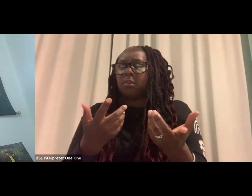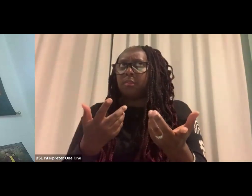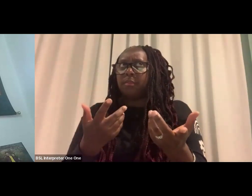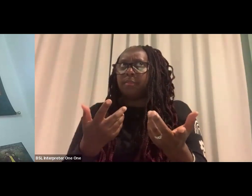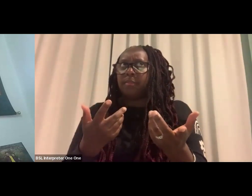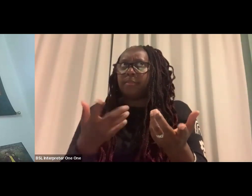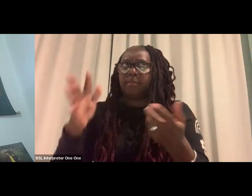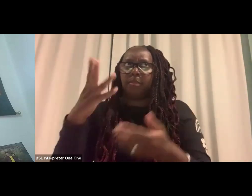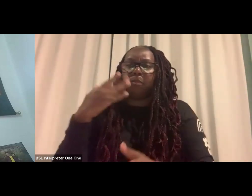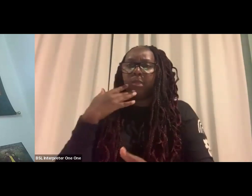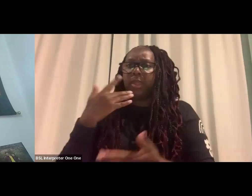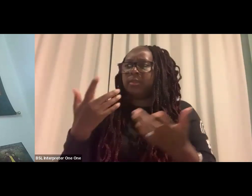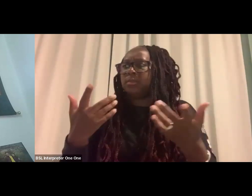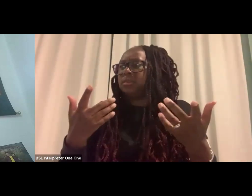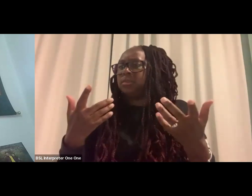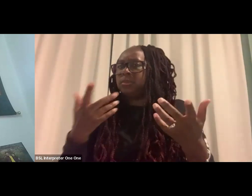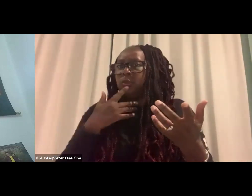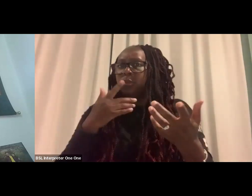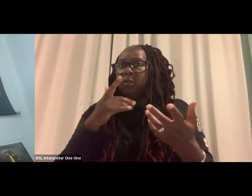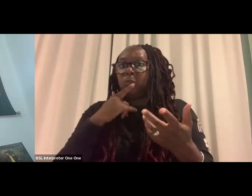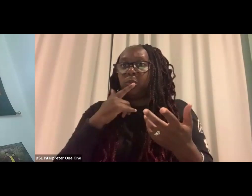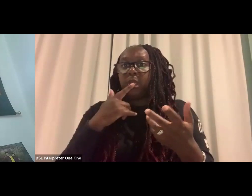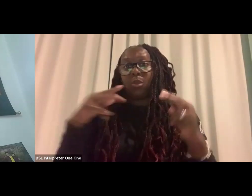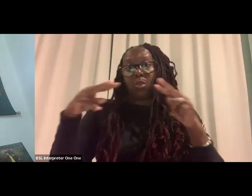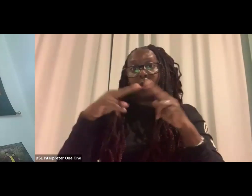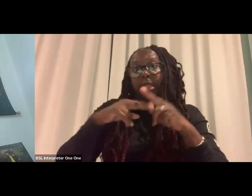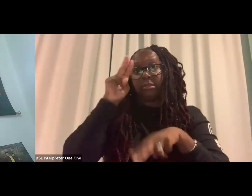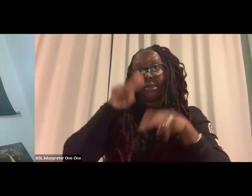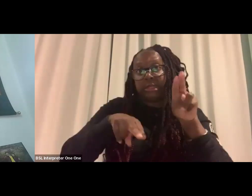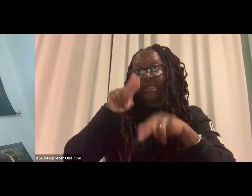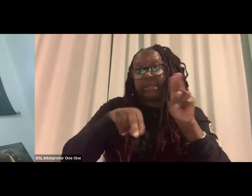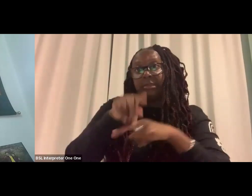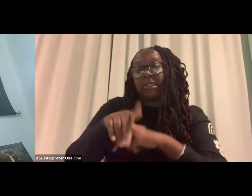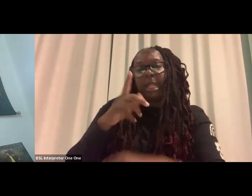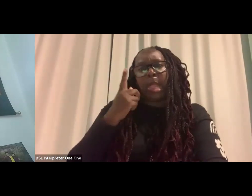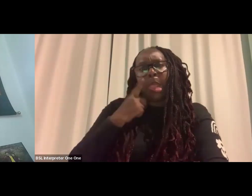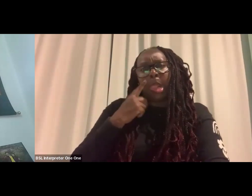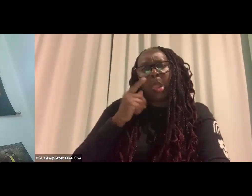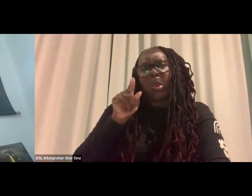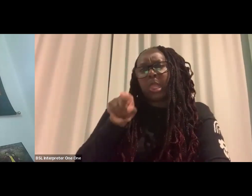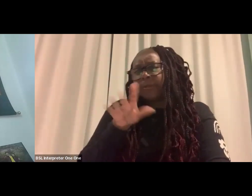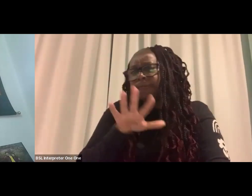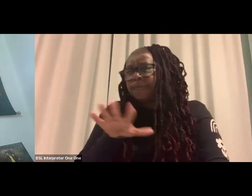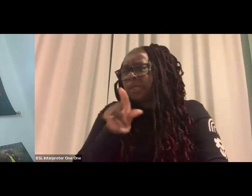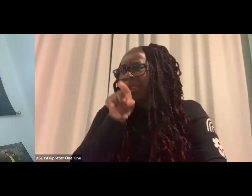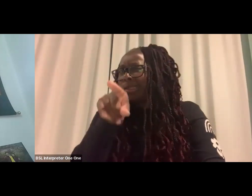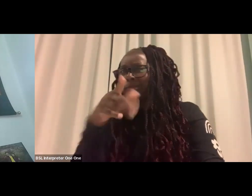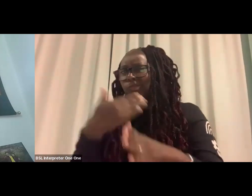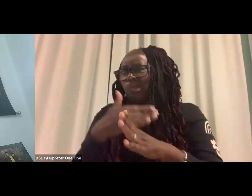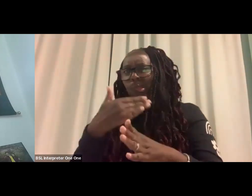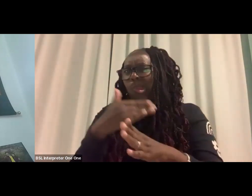So when we conduct assessments and if we find a certain indicator deteriorating in a